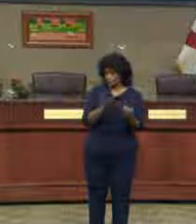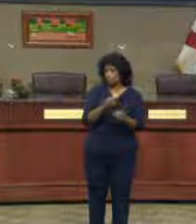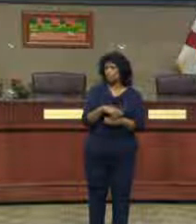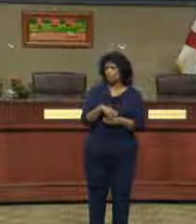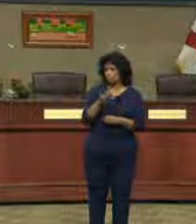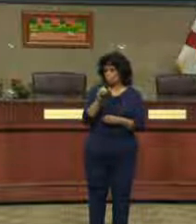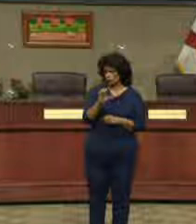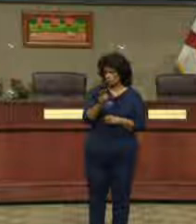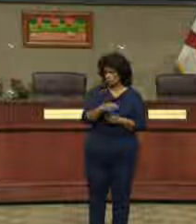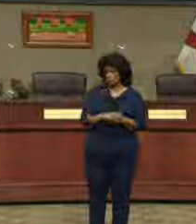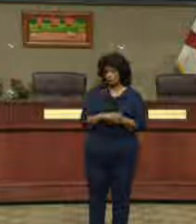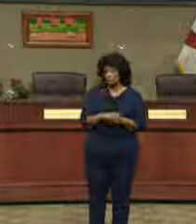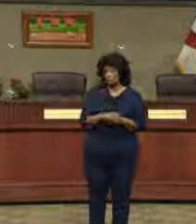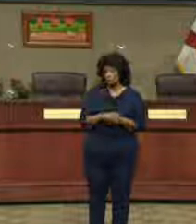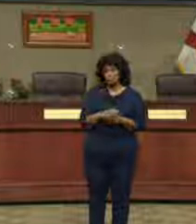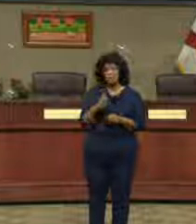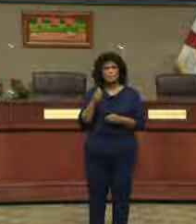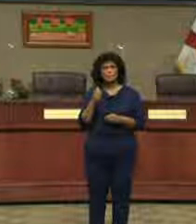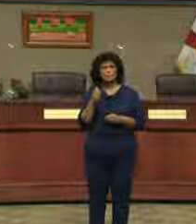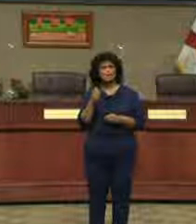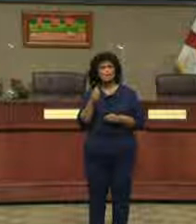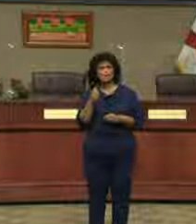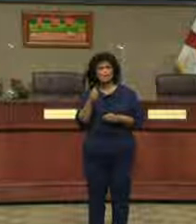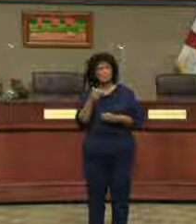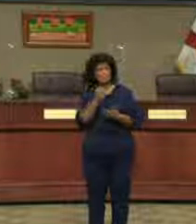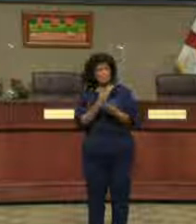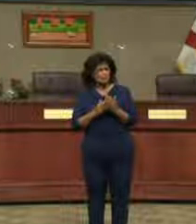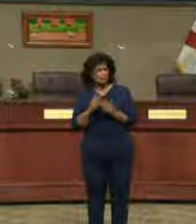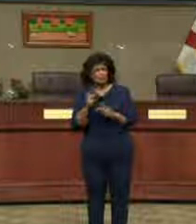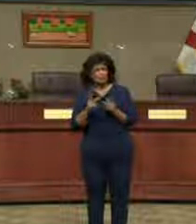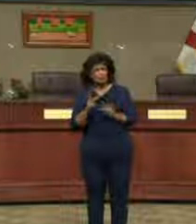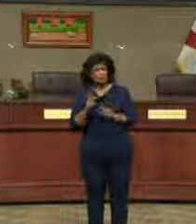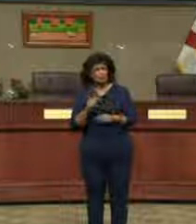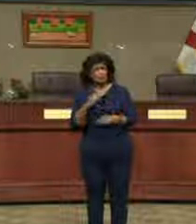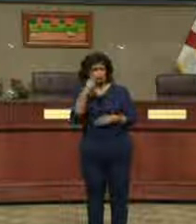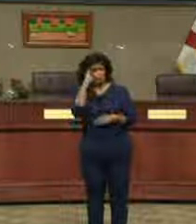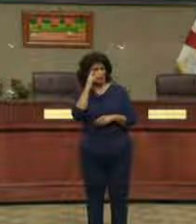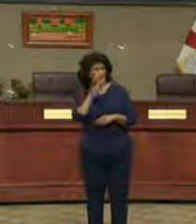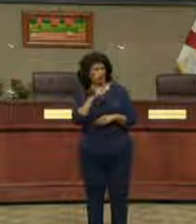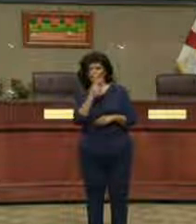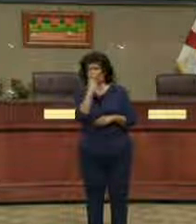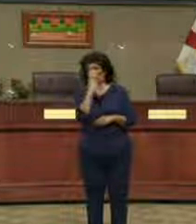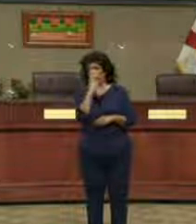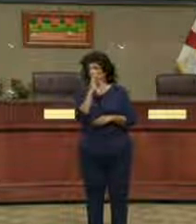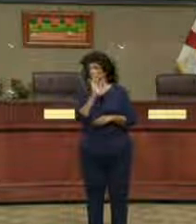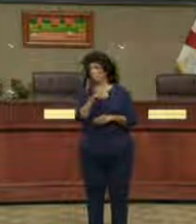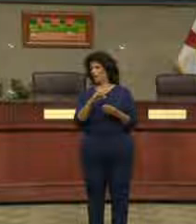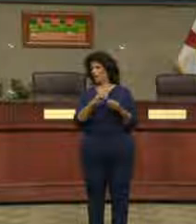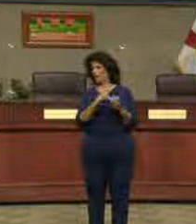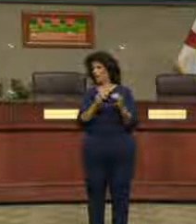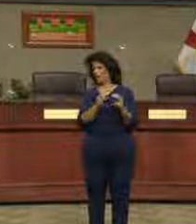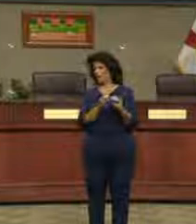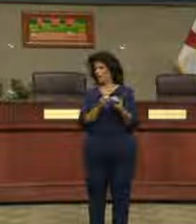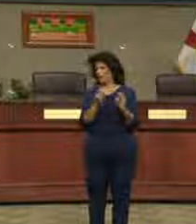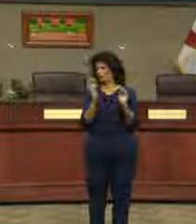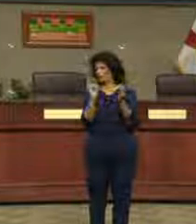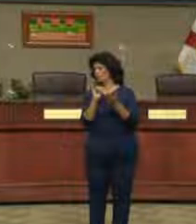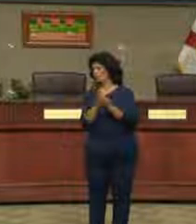people really believed that we would reach such numbers. We have now